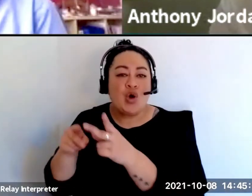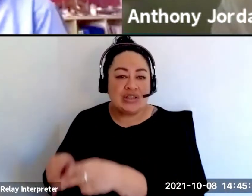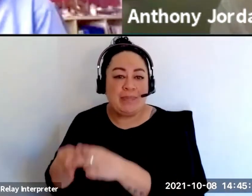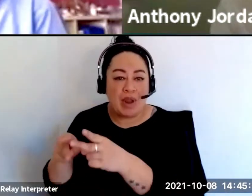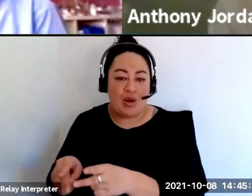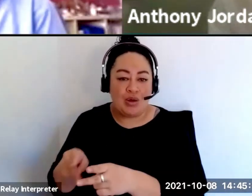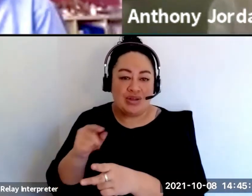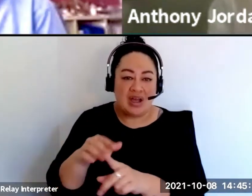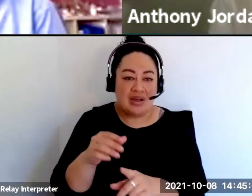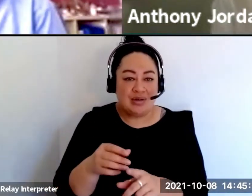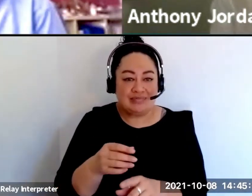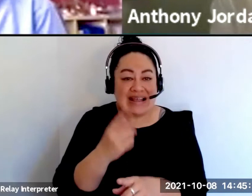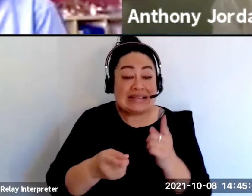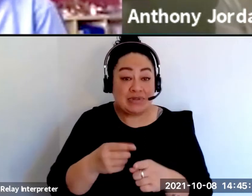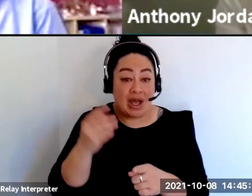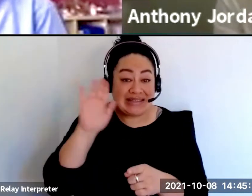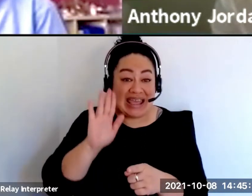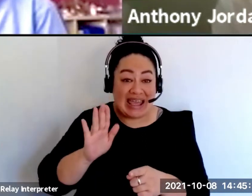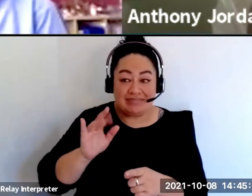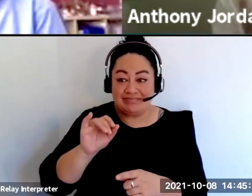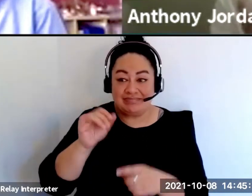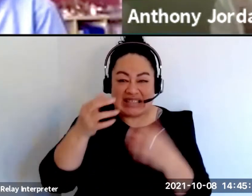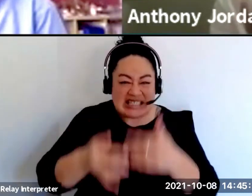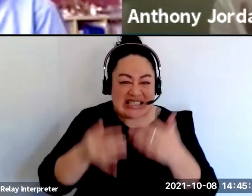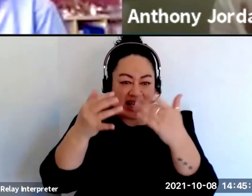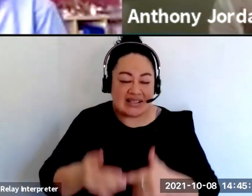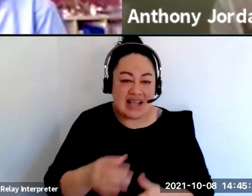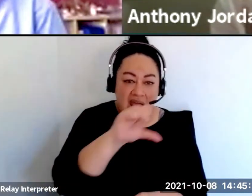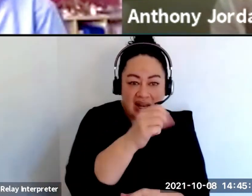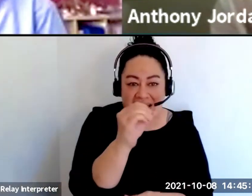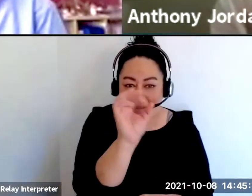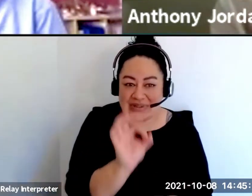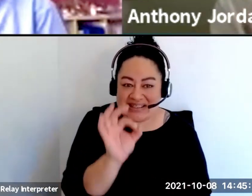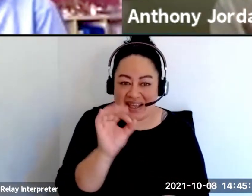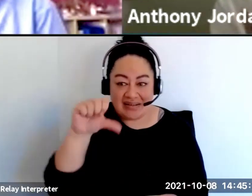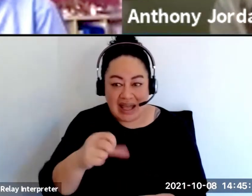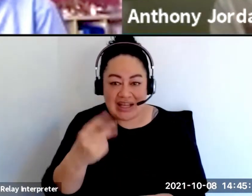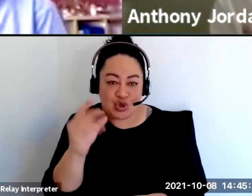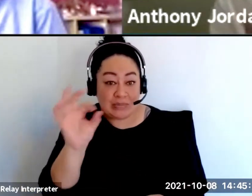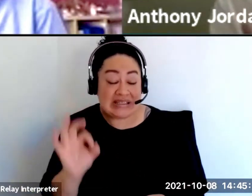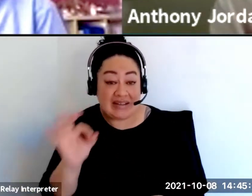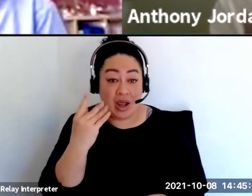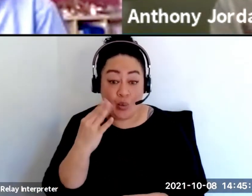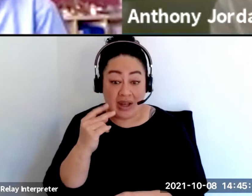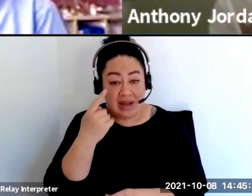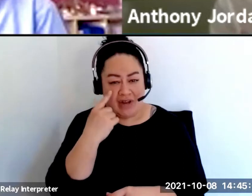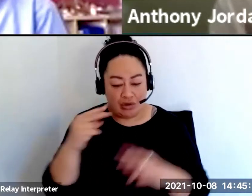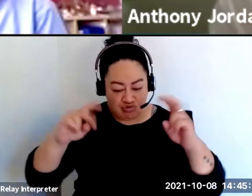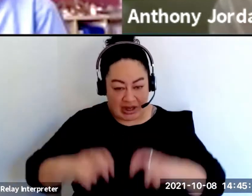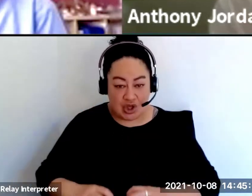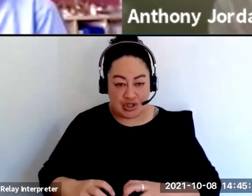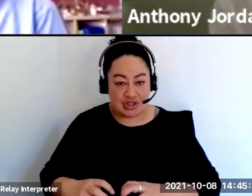hear figures like 95%, 92%. When you look at a clinical study, movement between 92